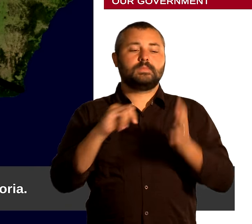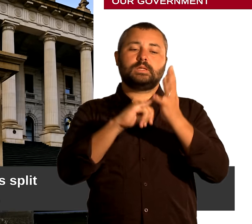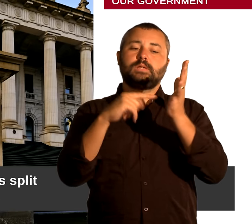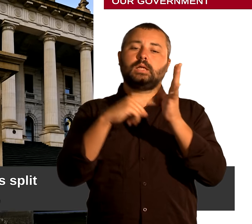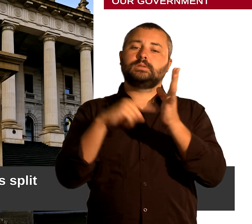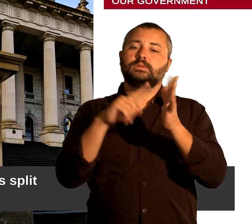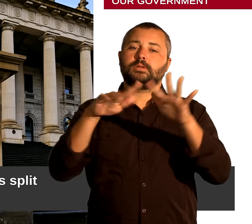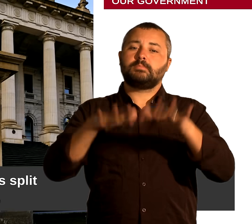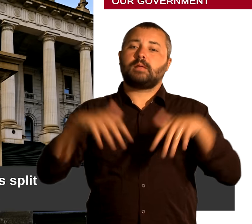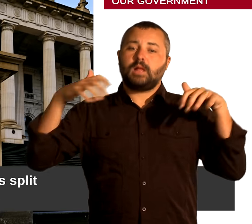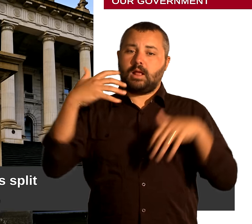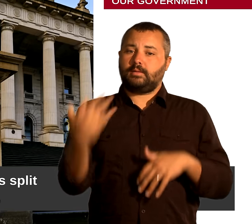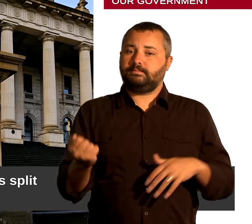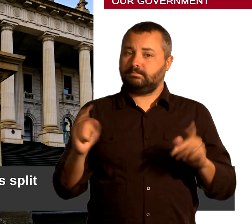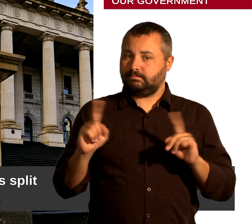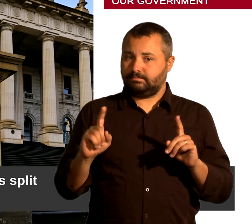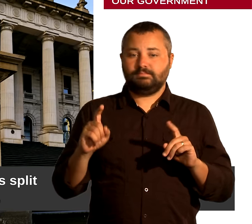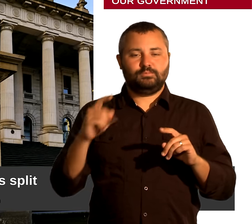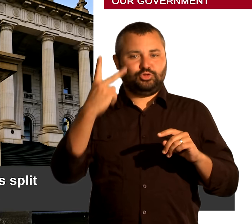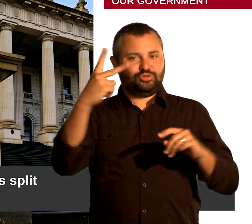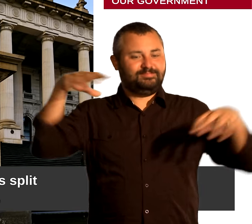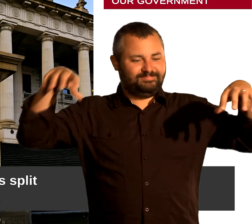The State Parliament is split into two houses.